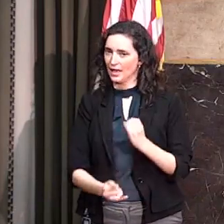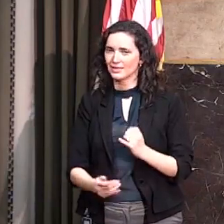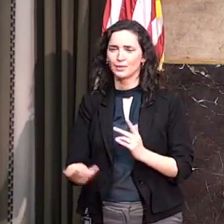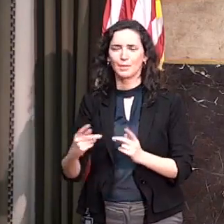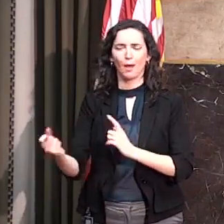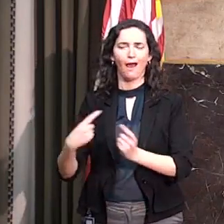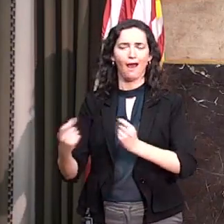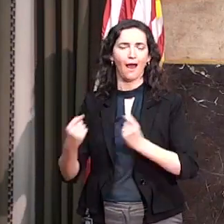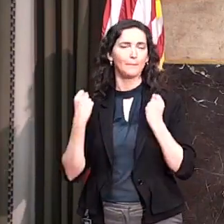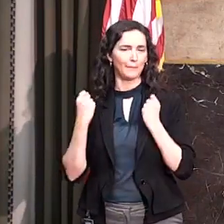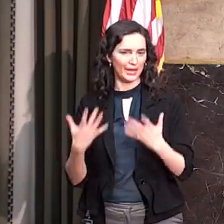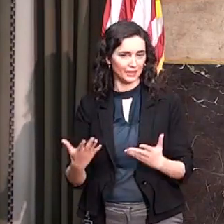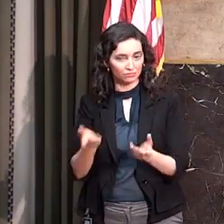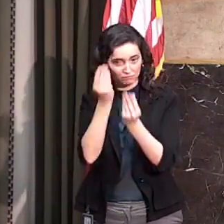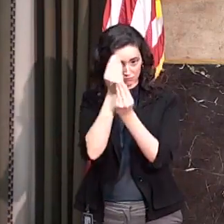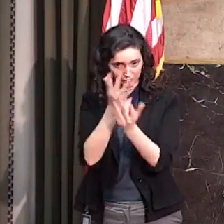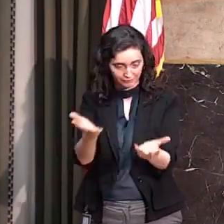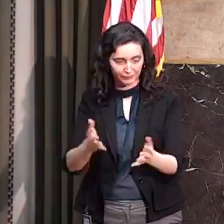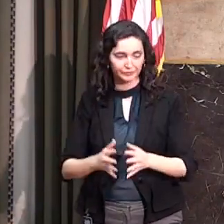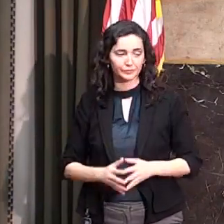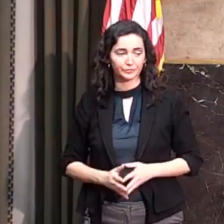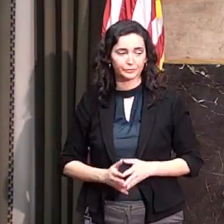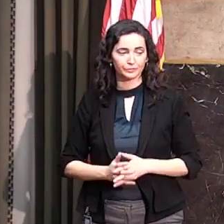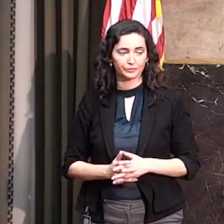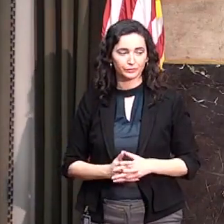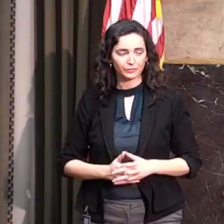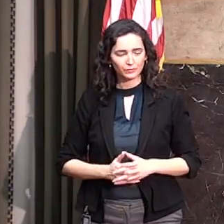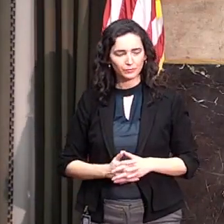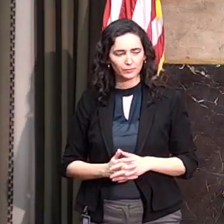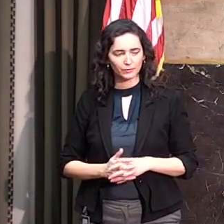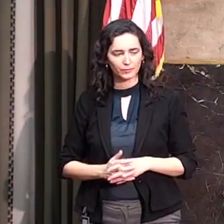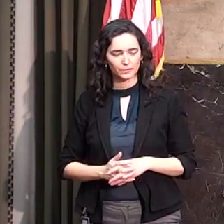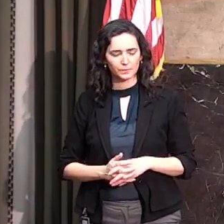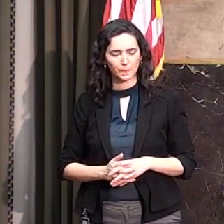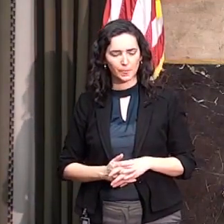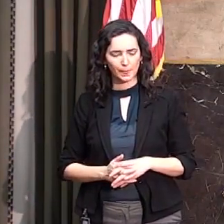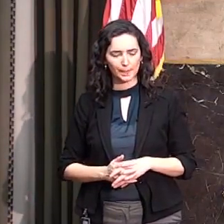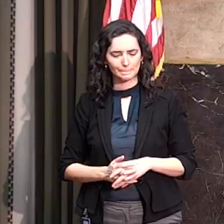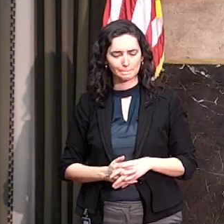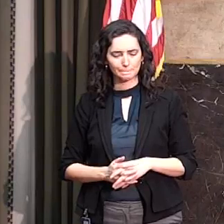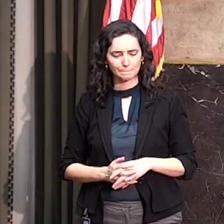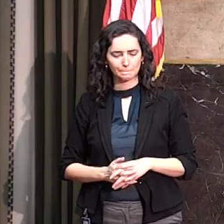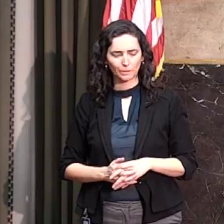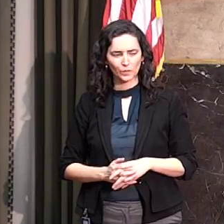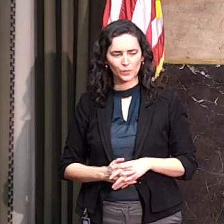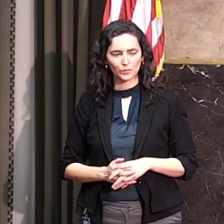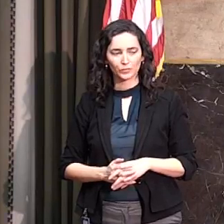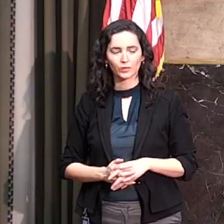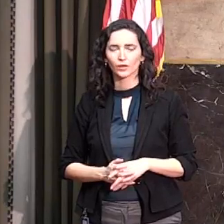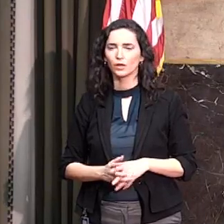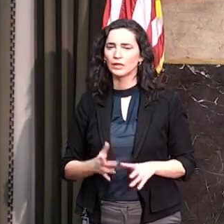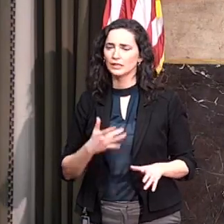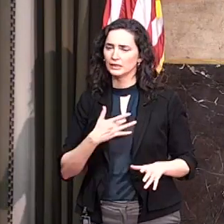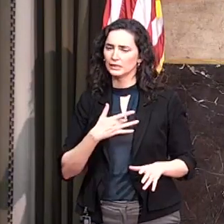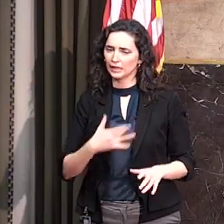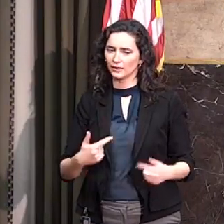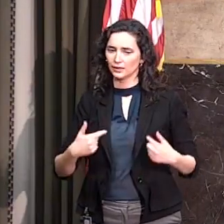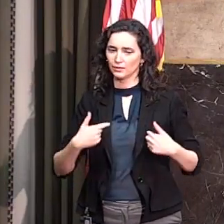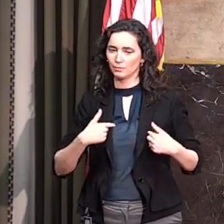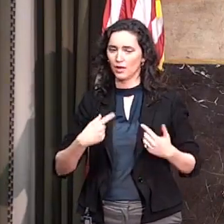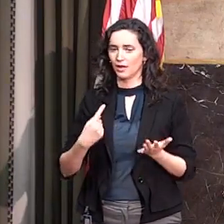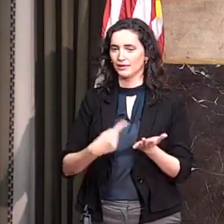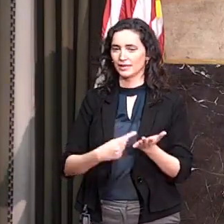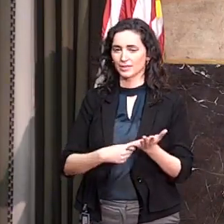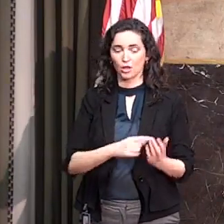You know, I don't know that I've ever done it. Maybe I have, but it's certainly not my practice to talk about